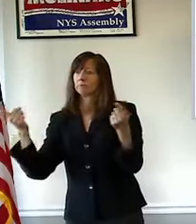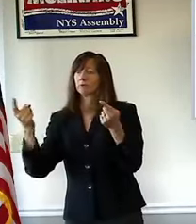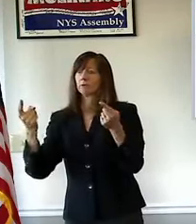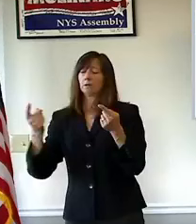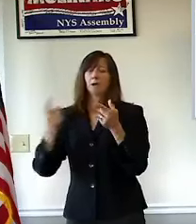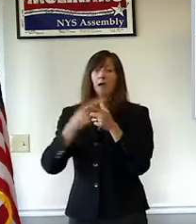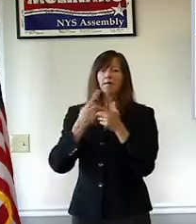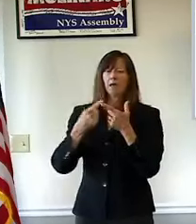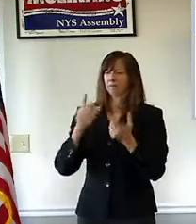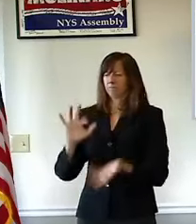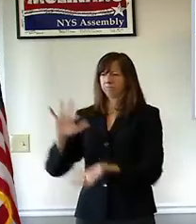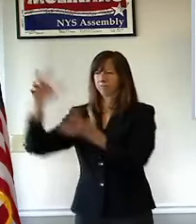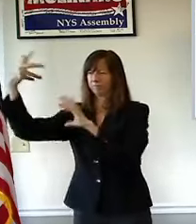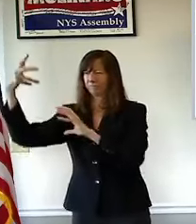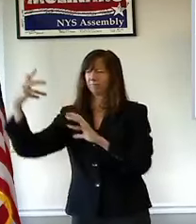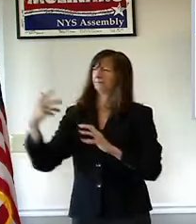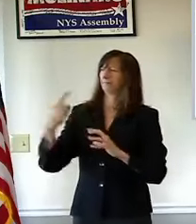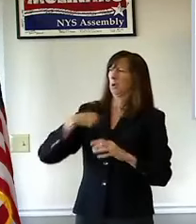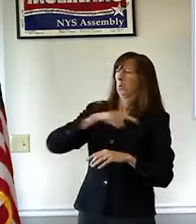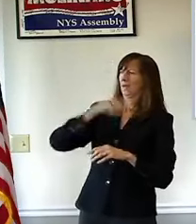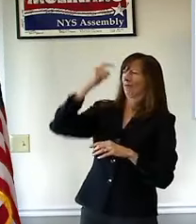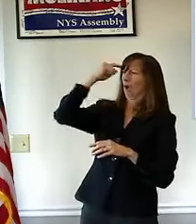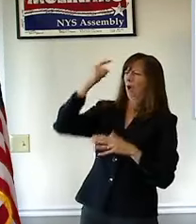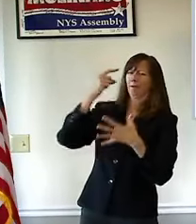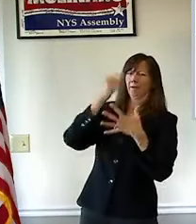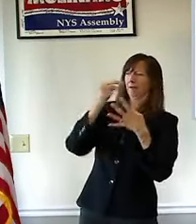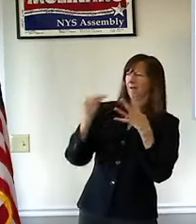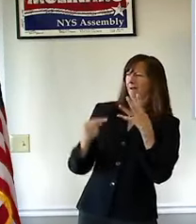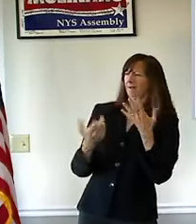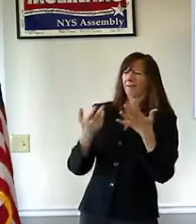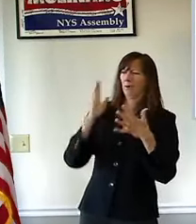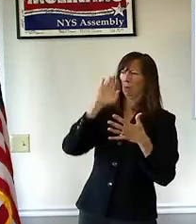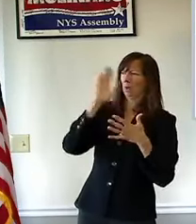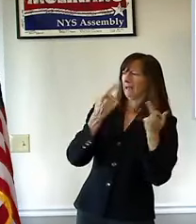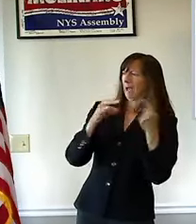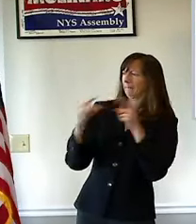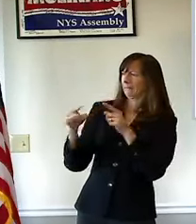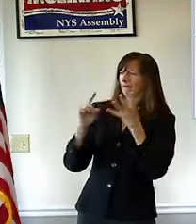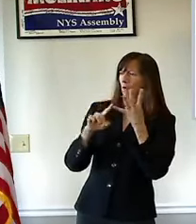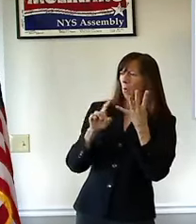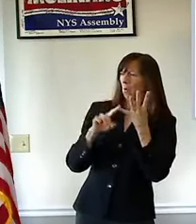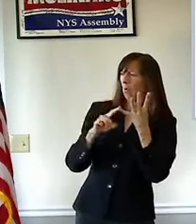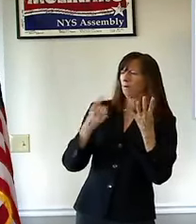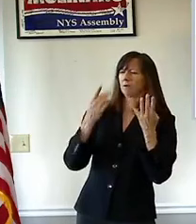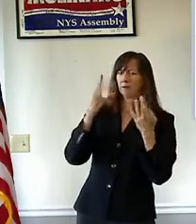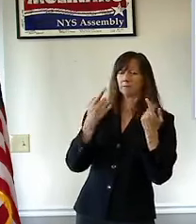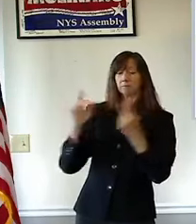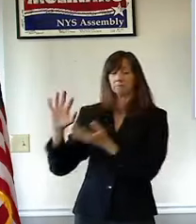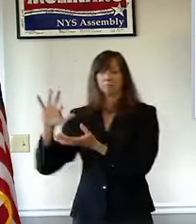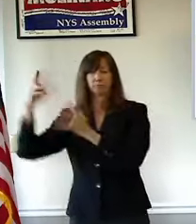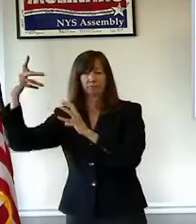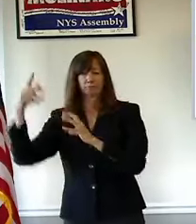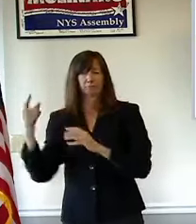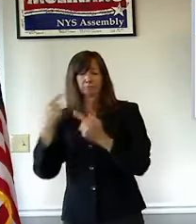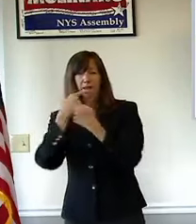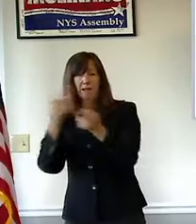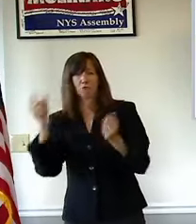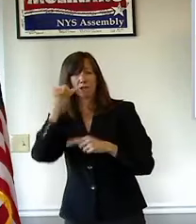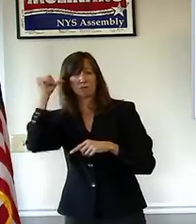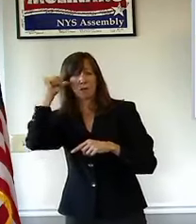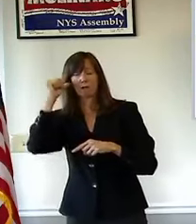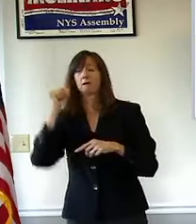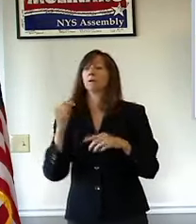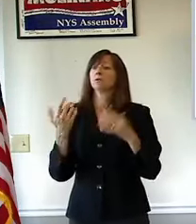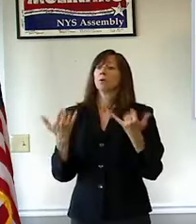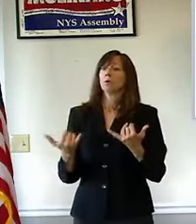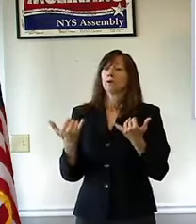what we thought was the next several steps. Now, the good news for Dutchess and the Mid-Hudson region is that we were not advancing to